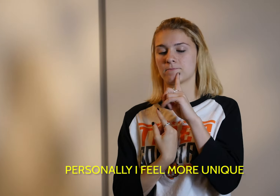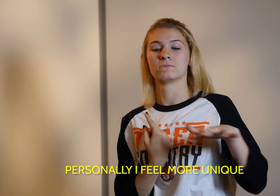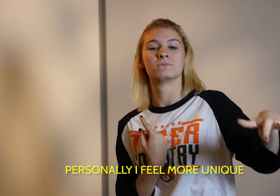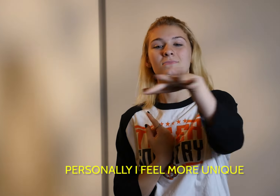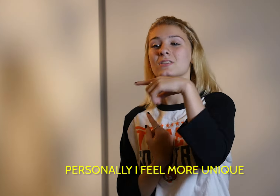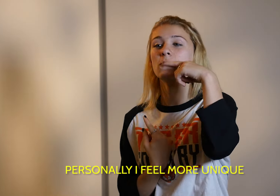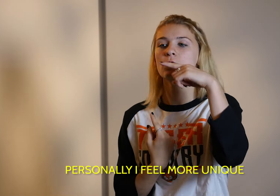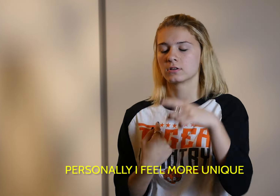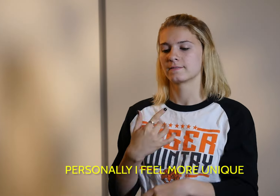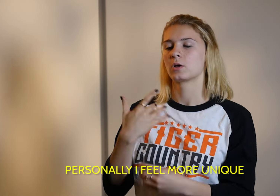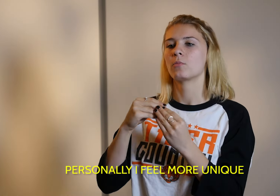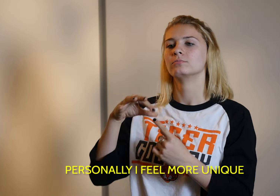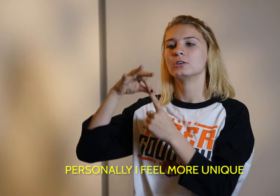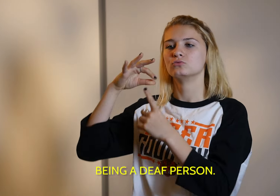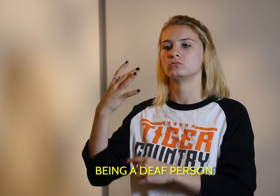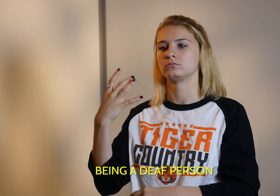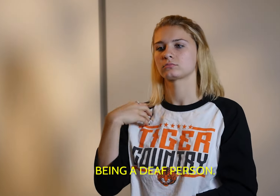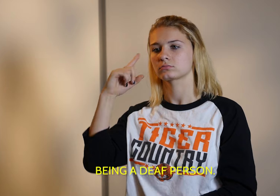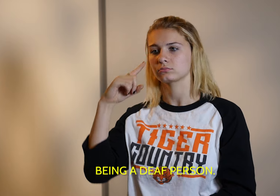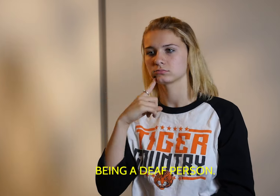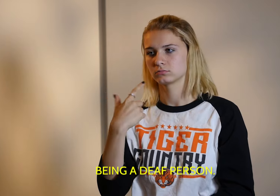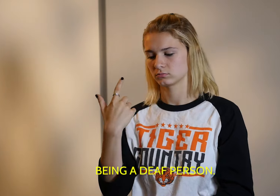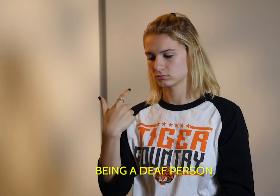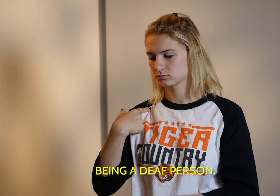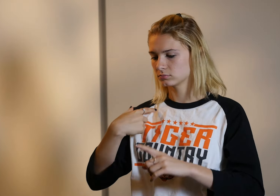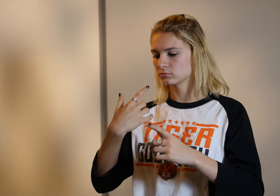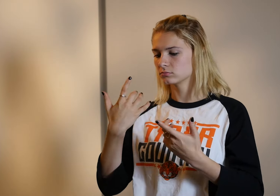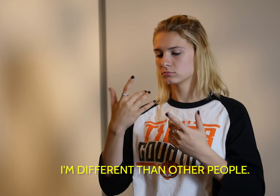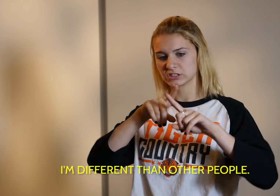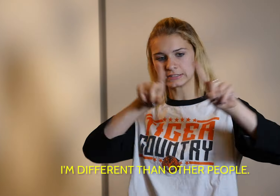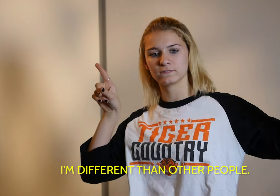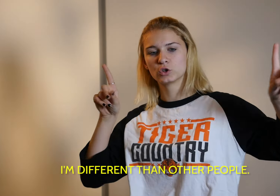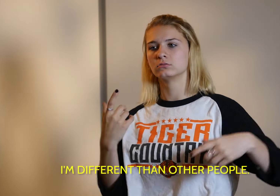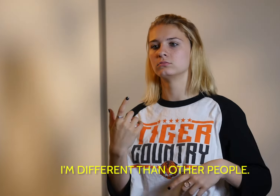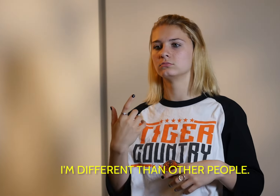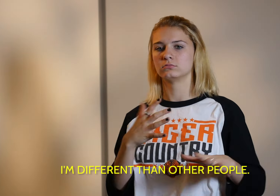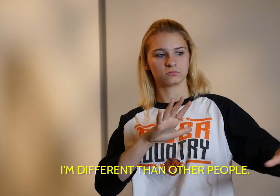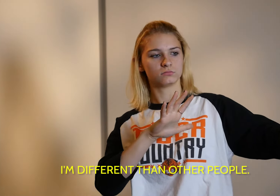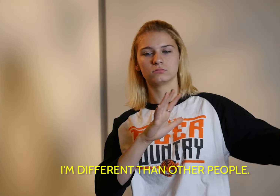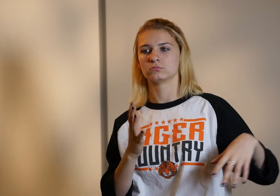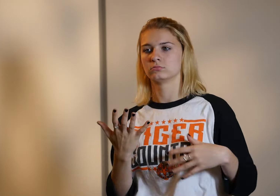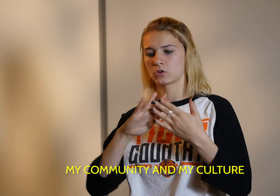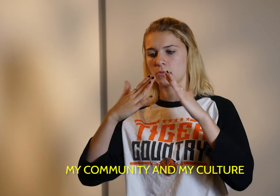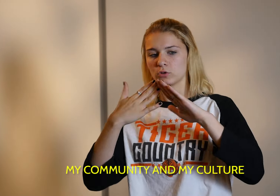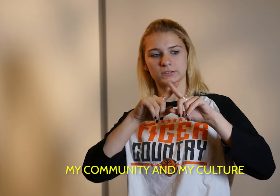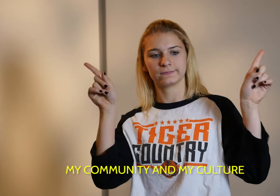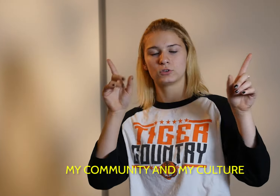Personally, I feel more unique being a deaf person. I'm different than other people. My community and my culture